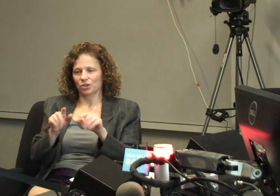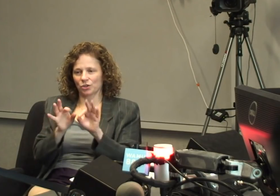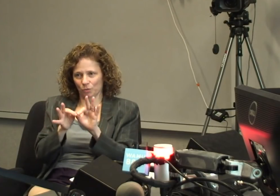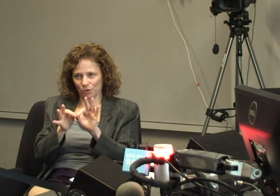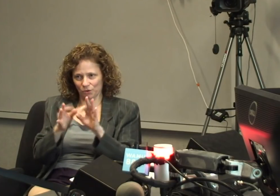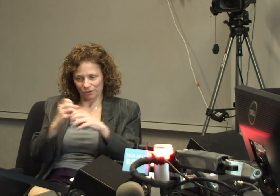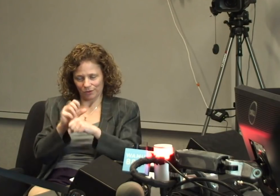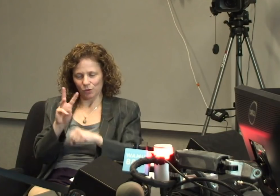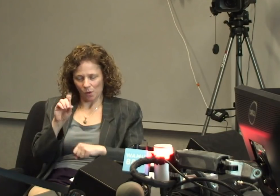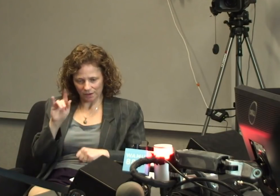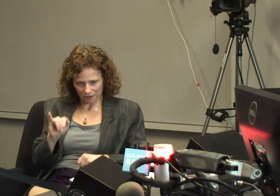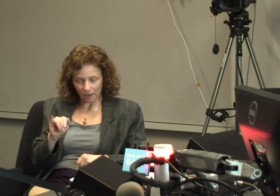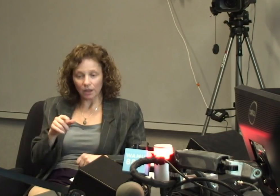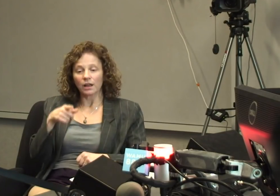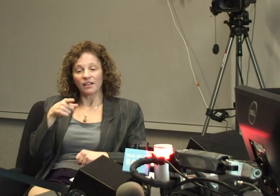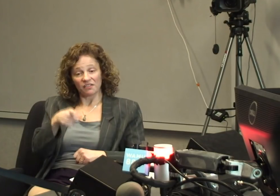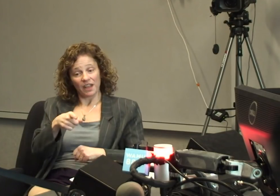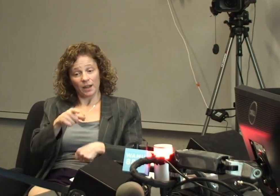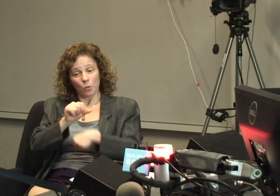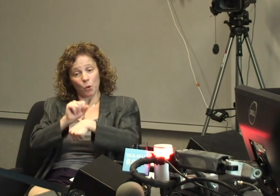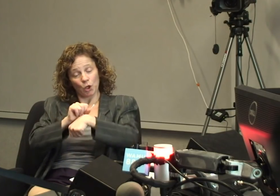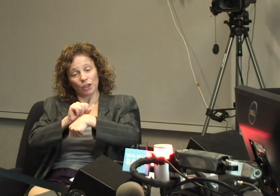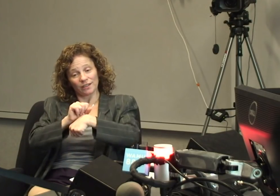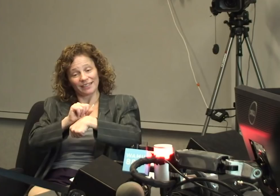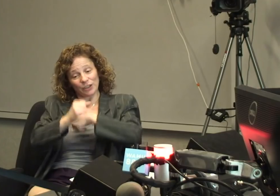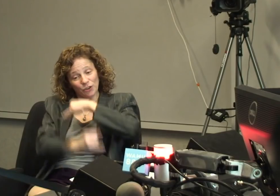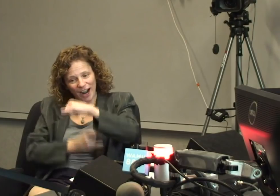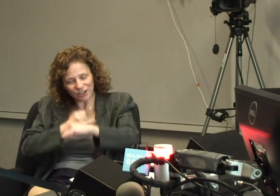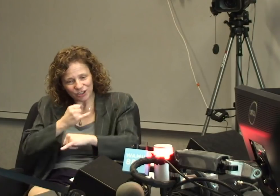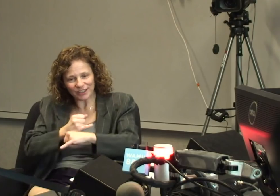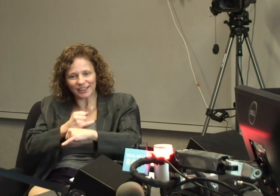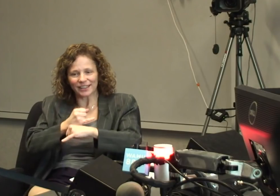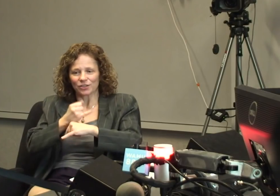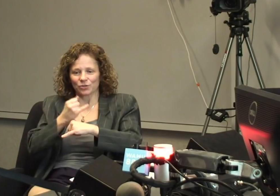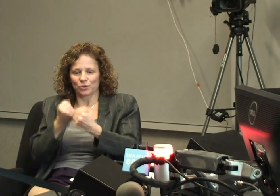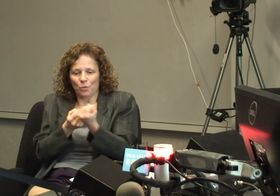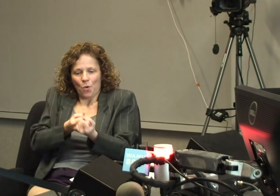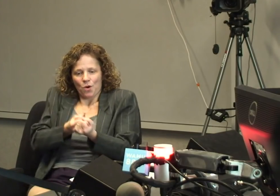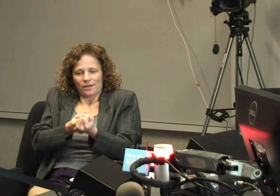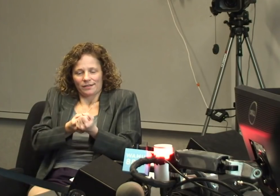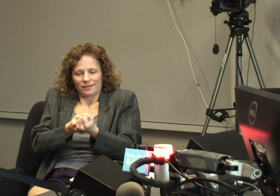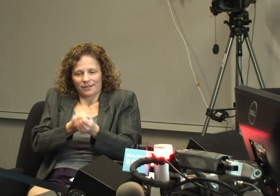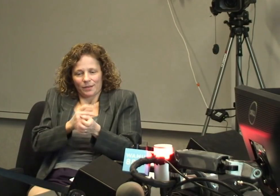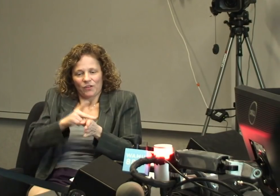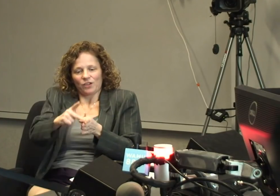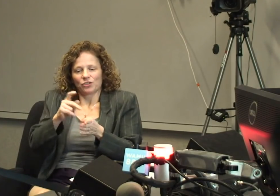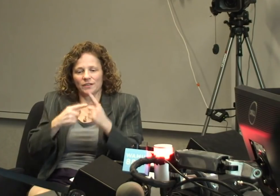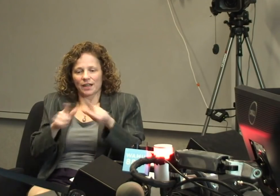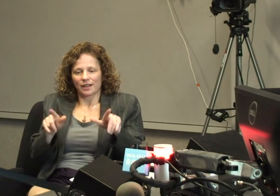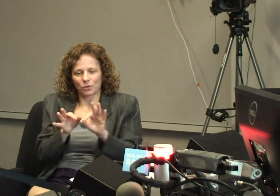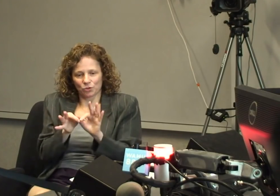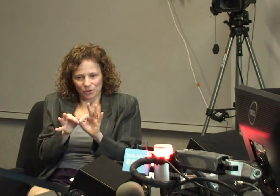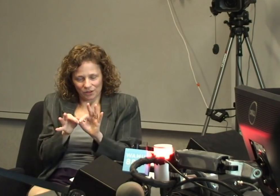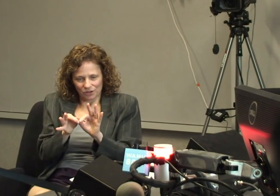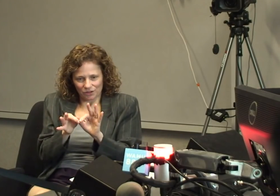Sign Language Interpreters. That association actually works to promote international use of